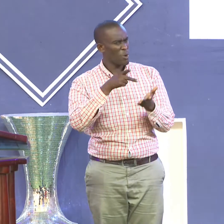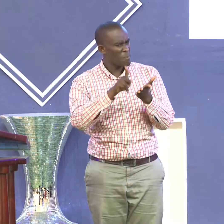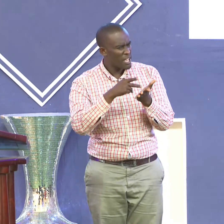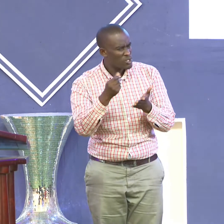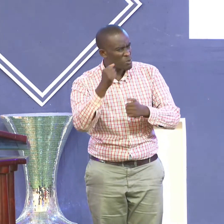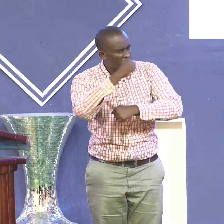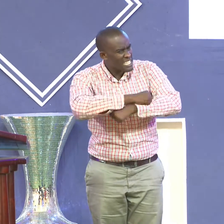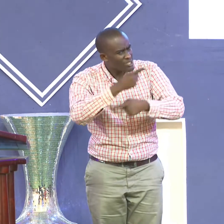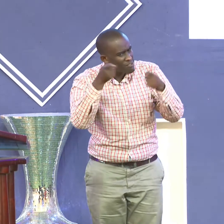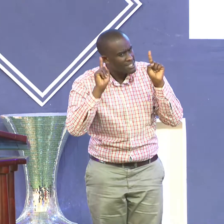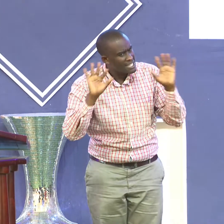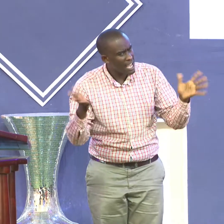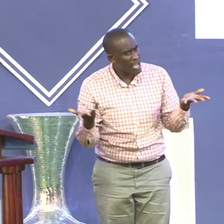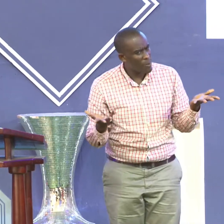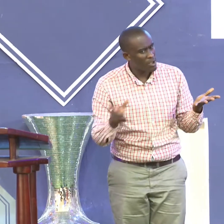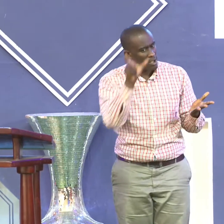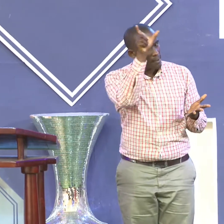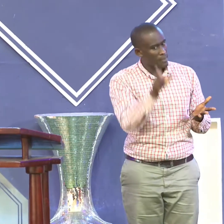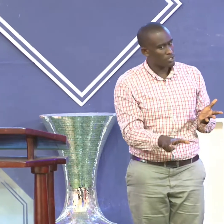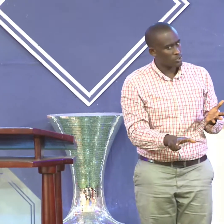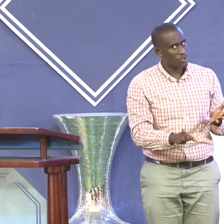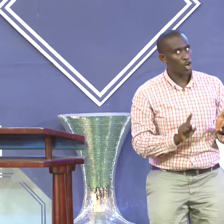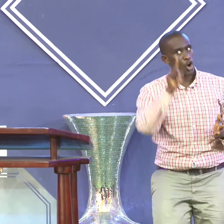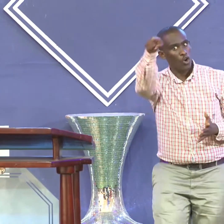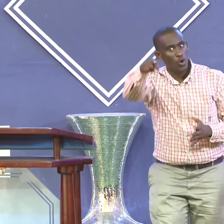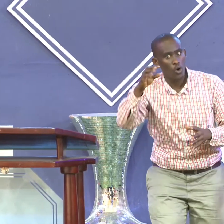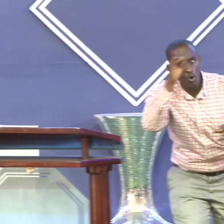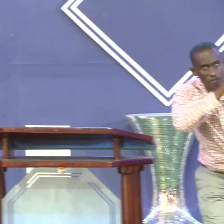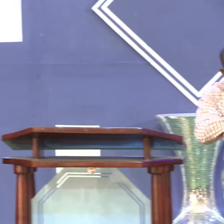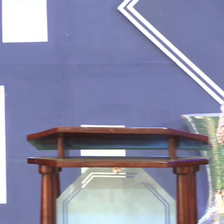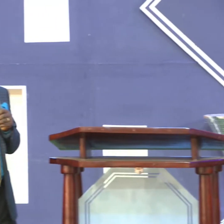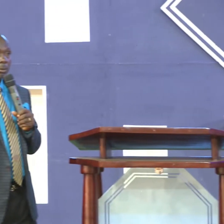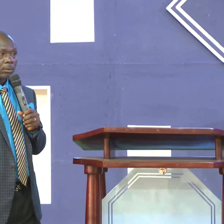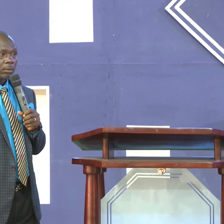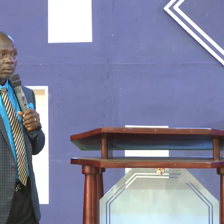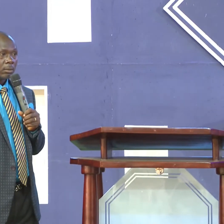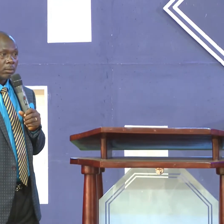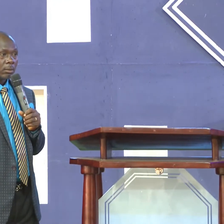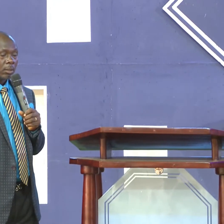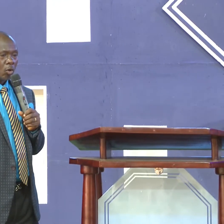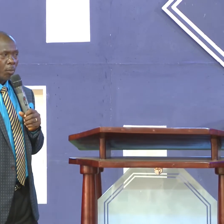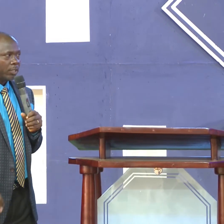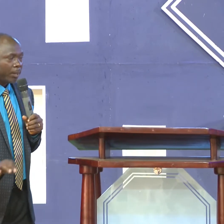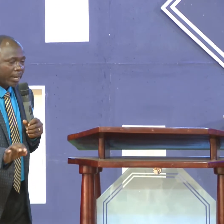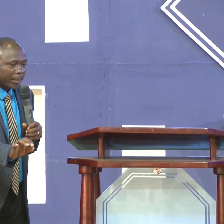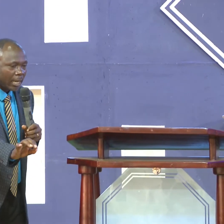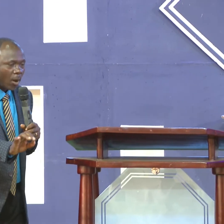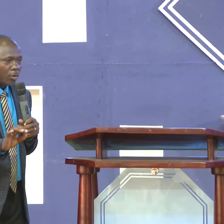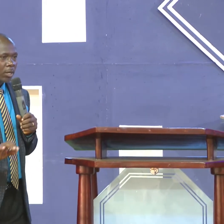old. What will you use to pay for his school fees? And then he goes back out to seek for money for school fees at the